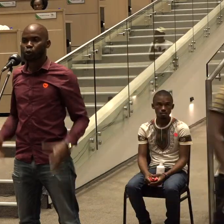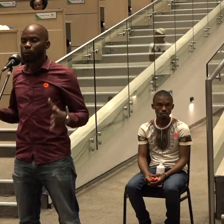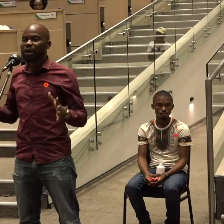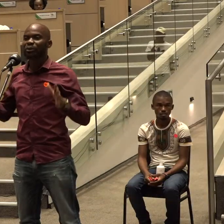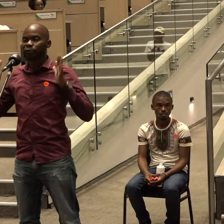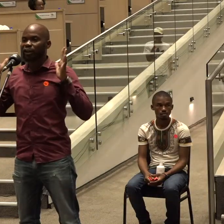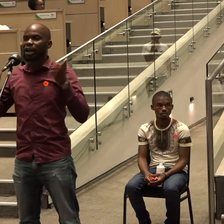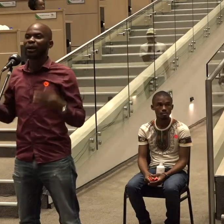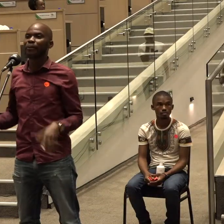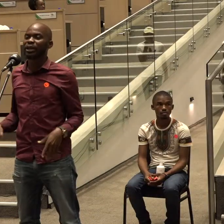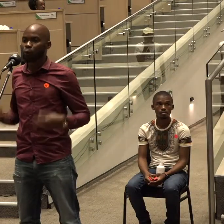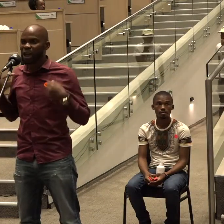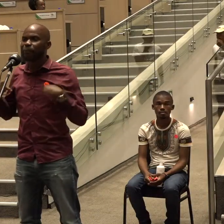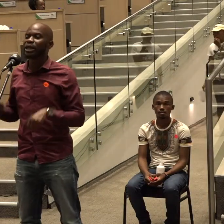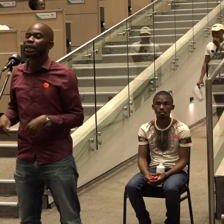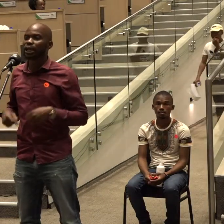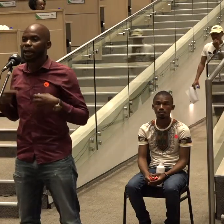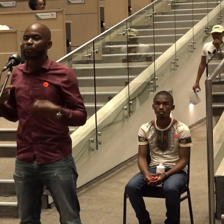is